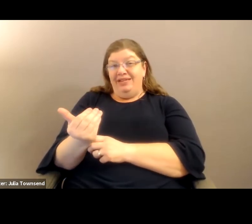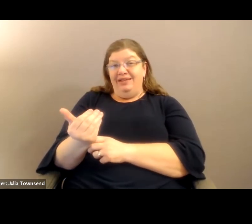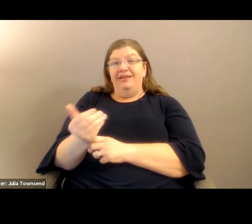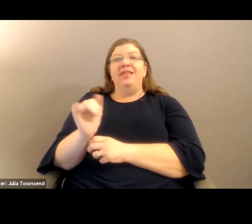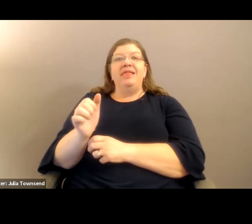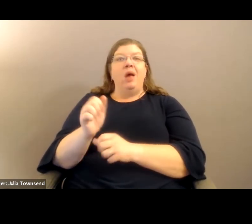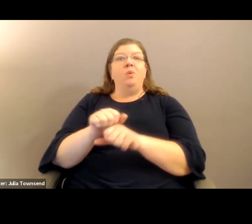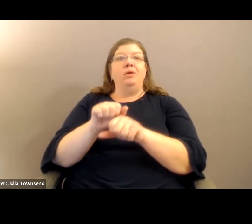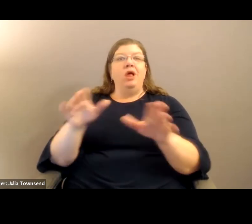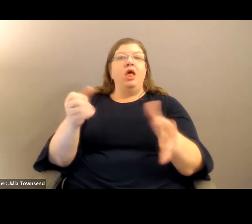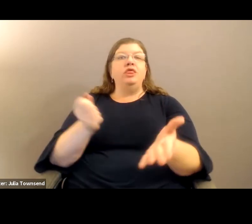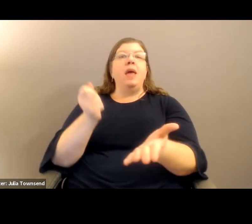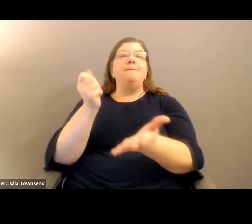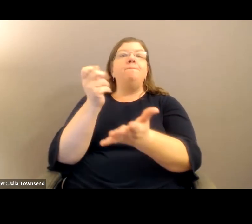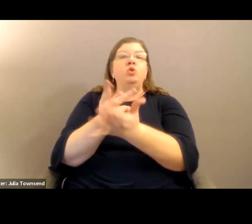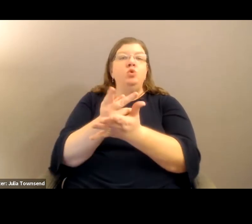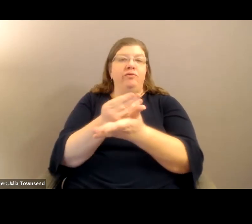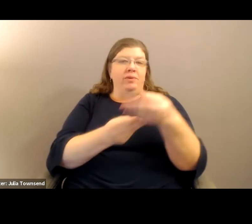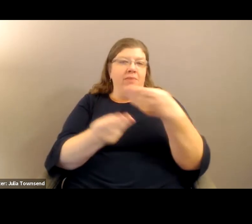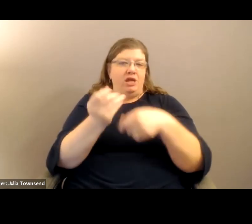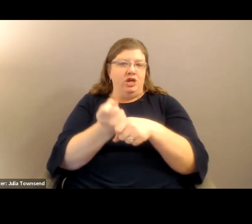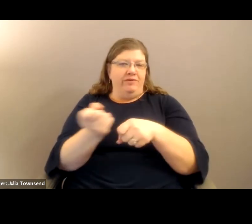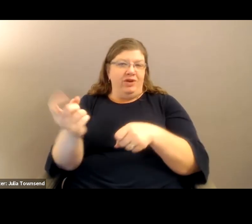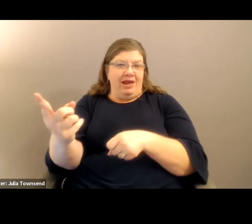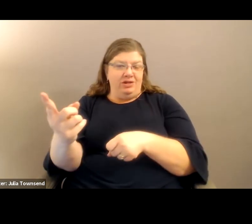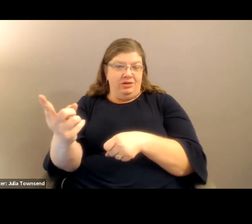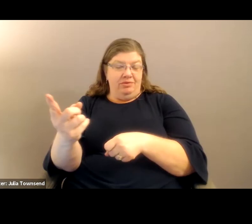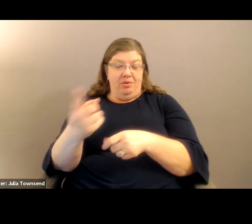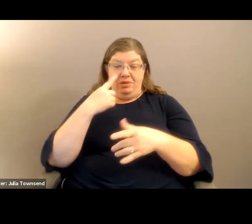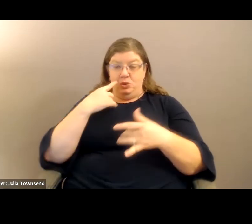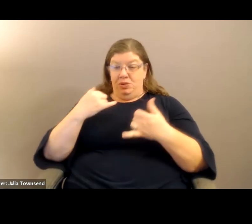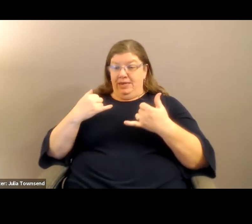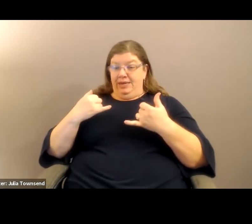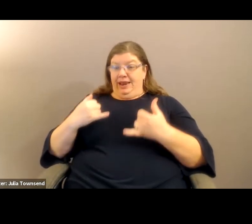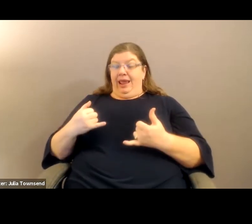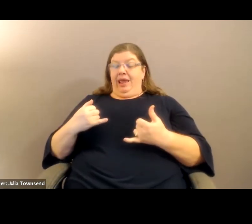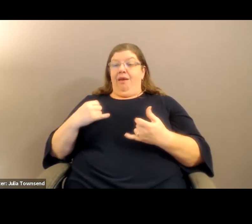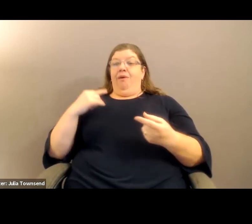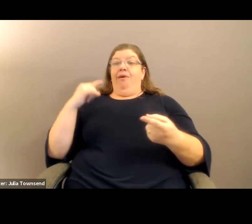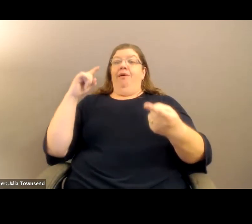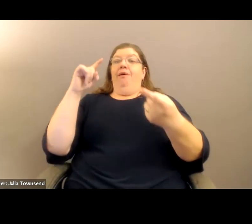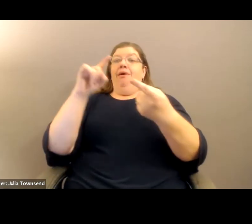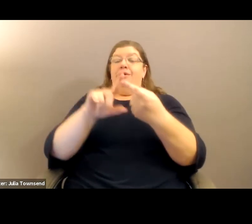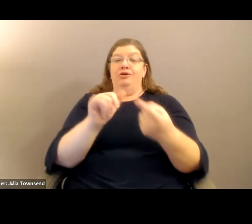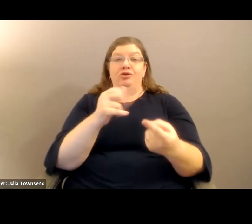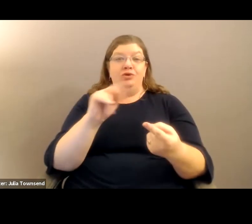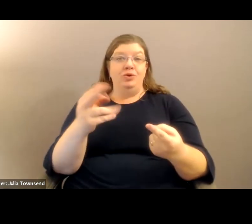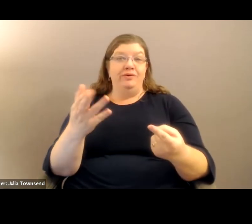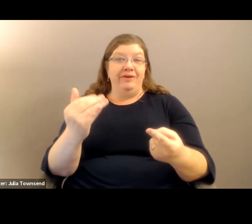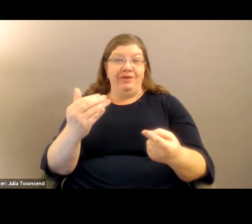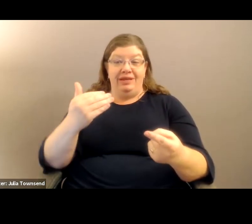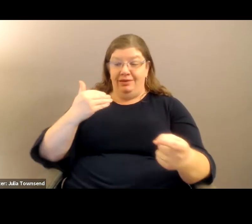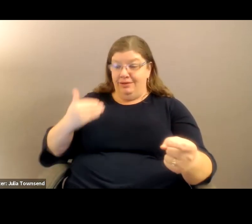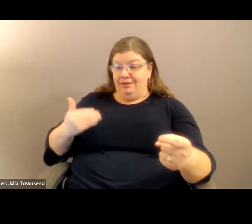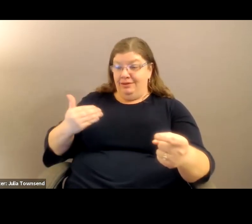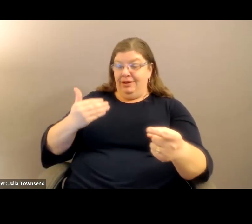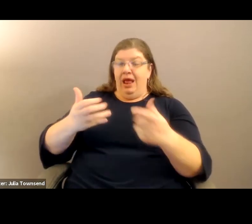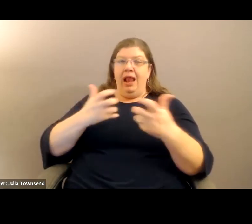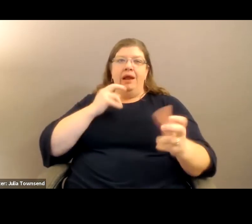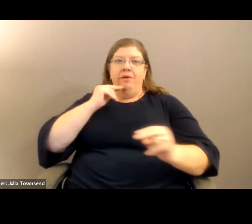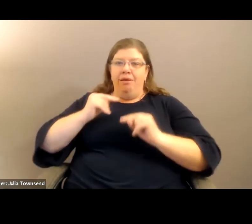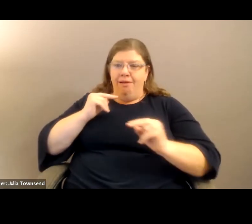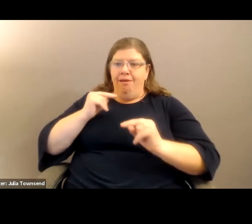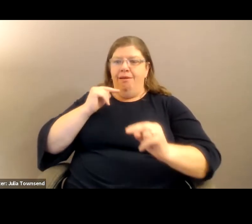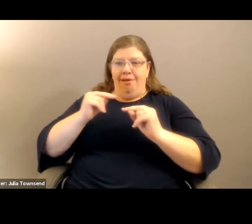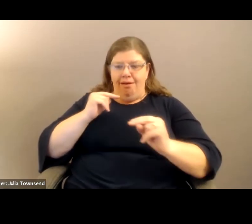approved budget for next year. So between now and June 15th, there's a whole lot of negotiations that go